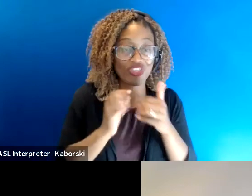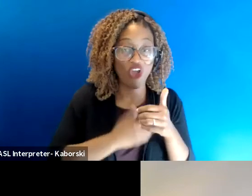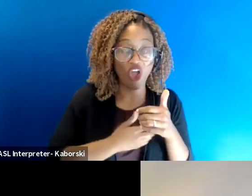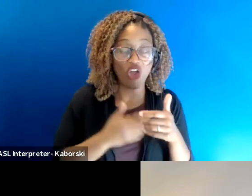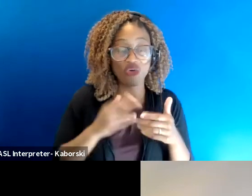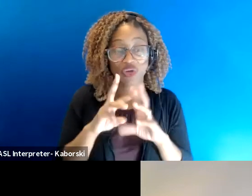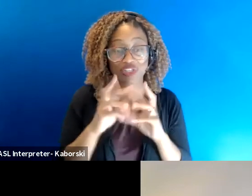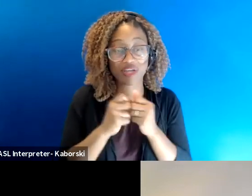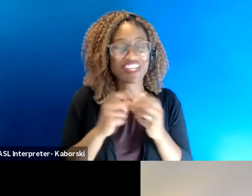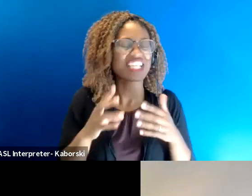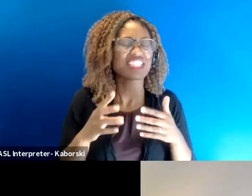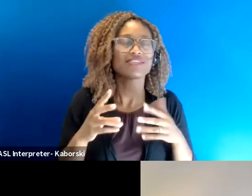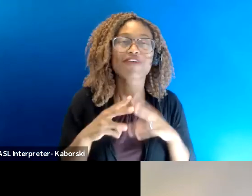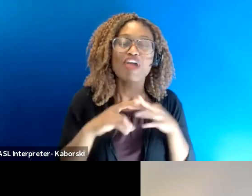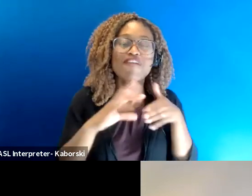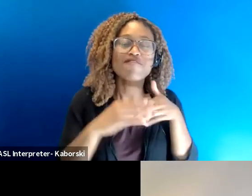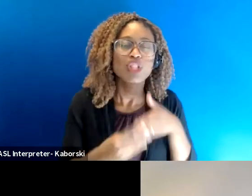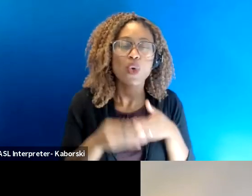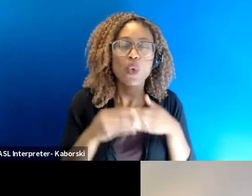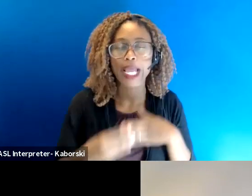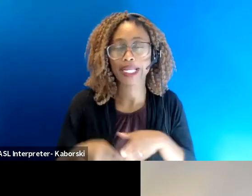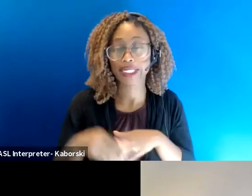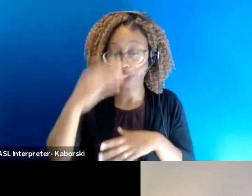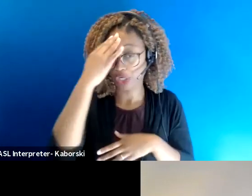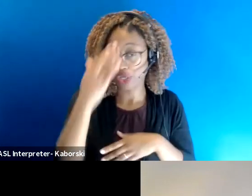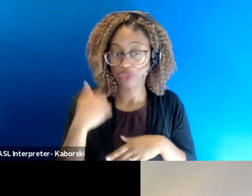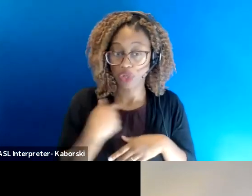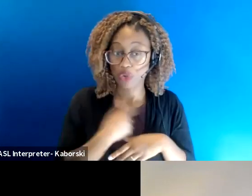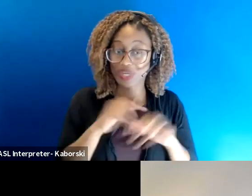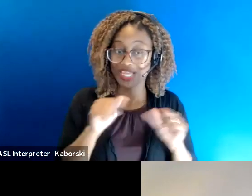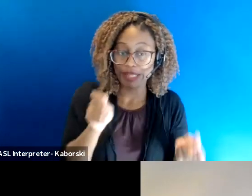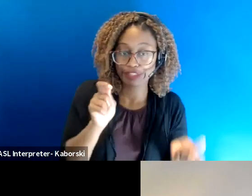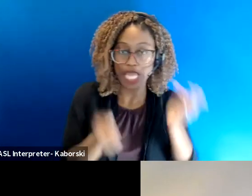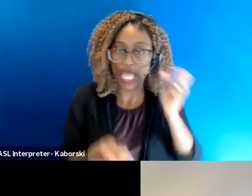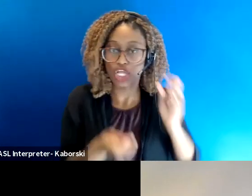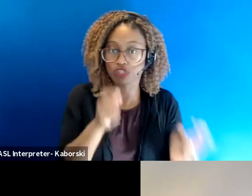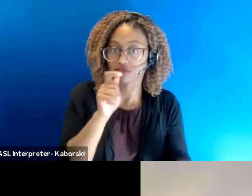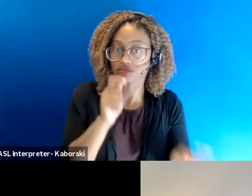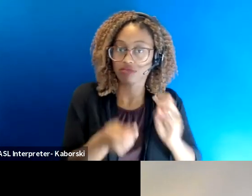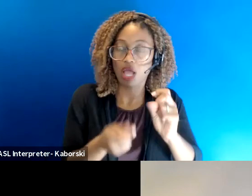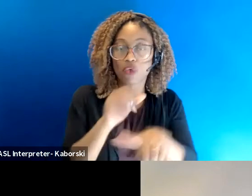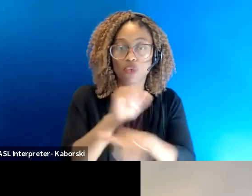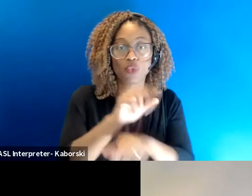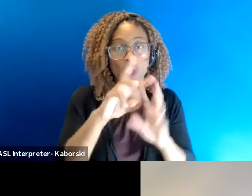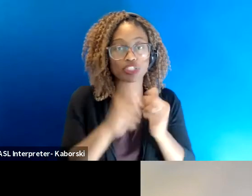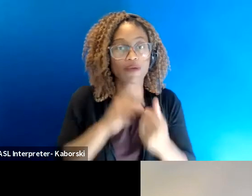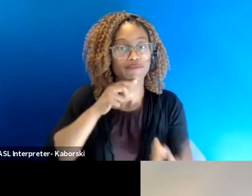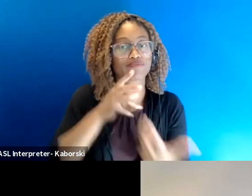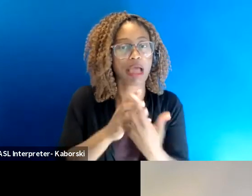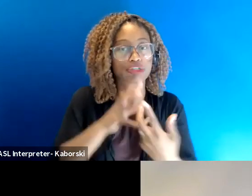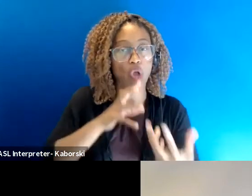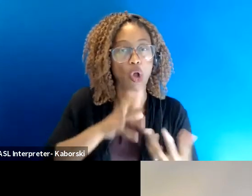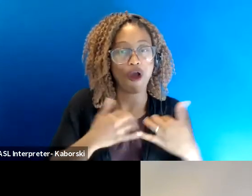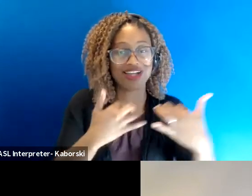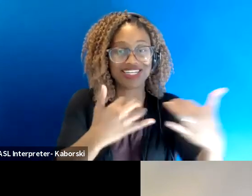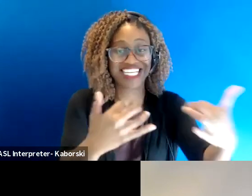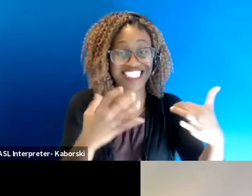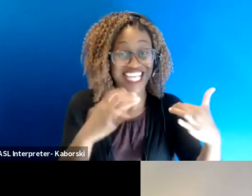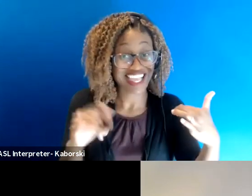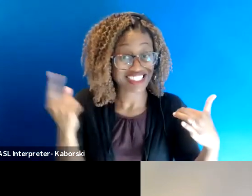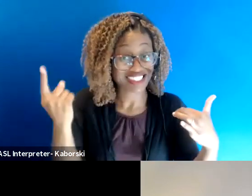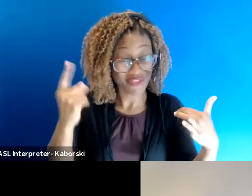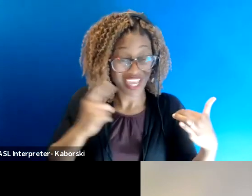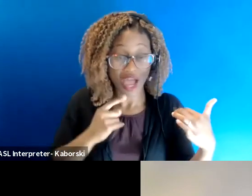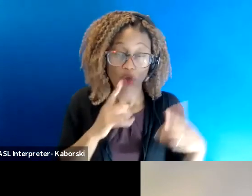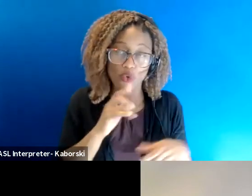very fluid. So we can tailor our workshop to our audience. And that's something else